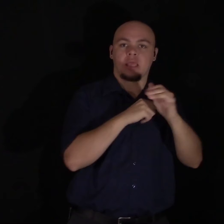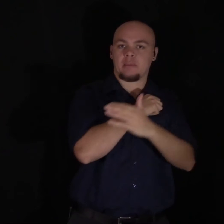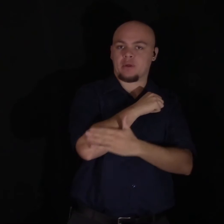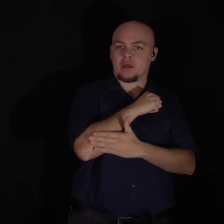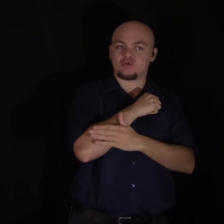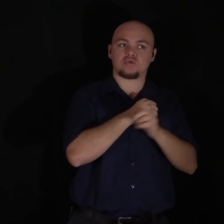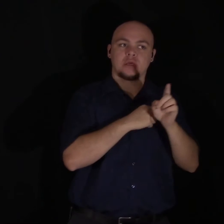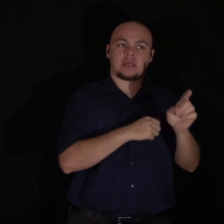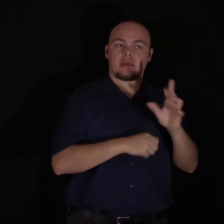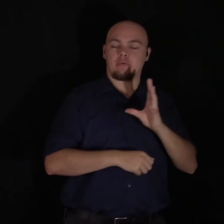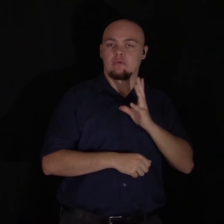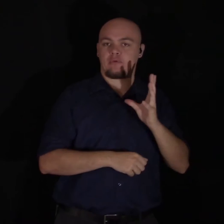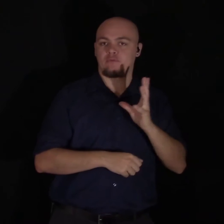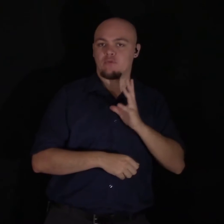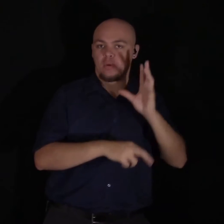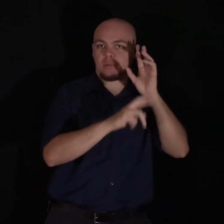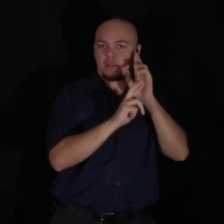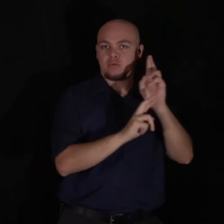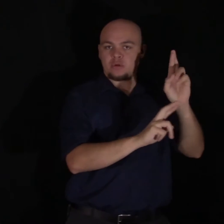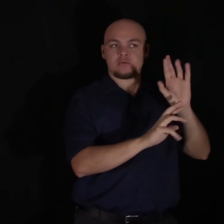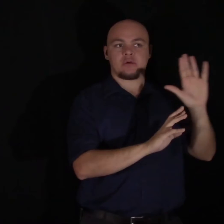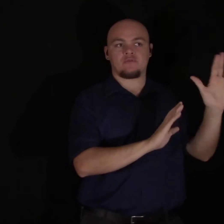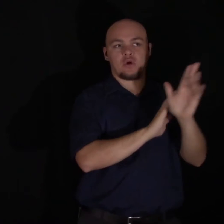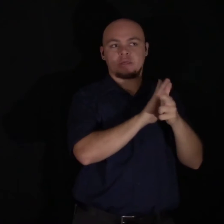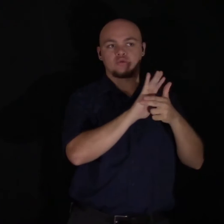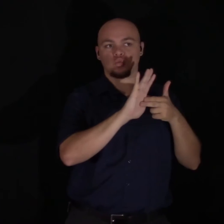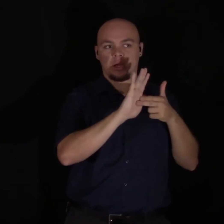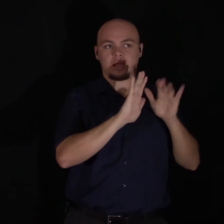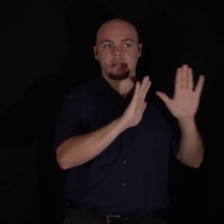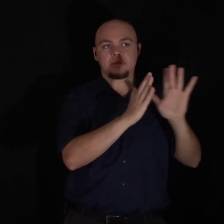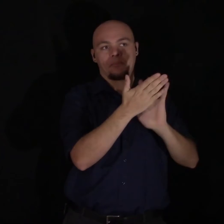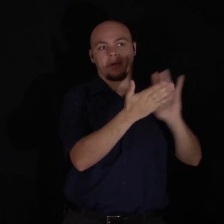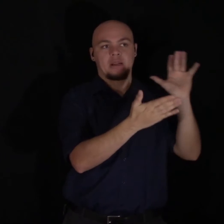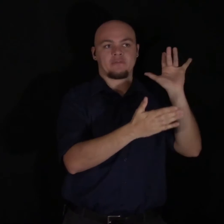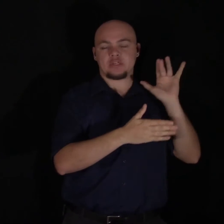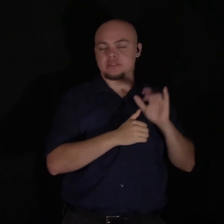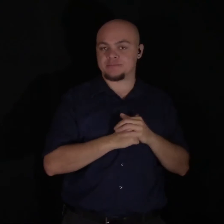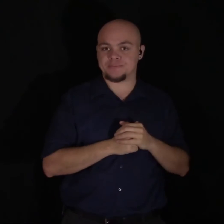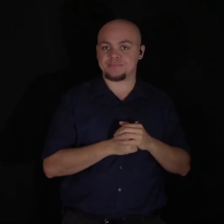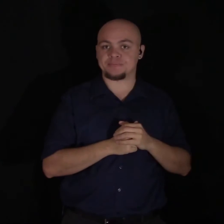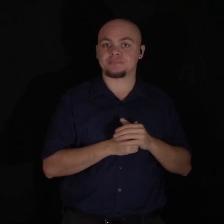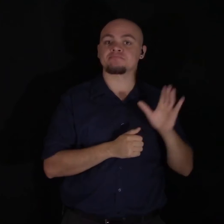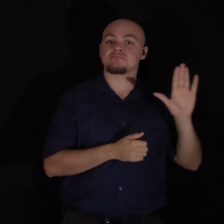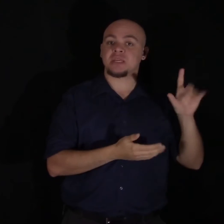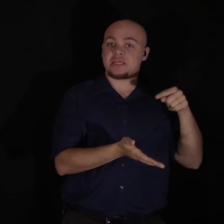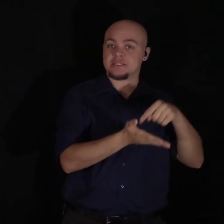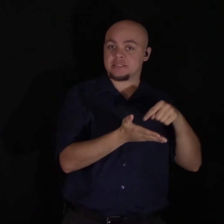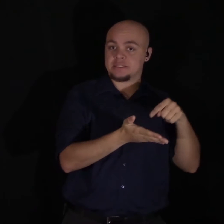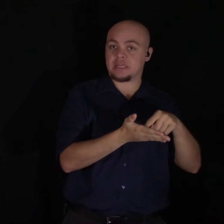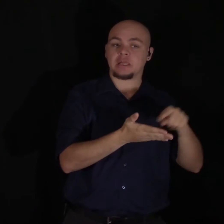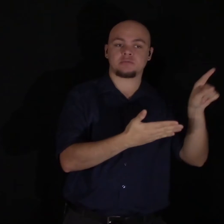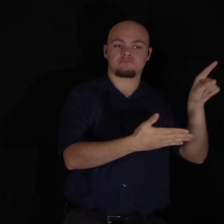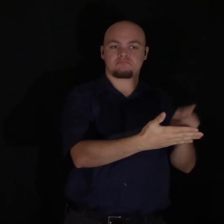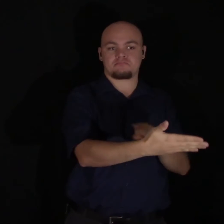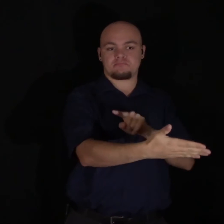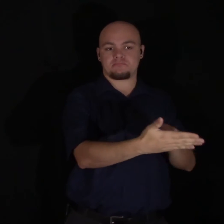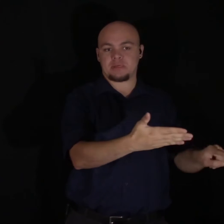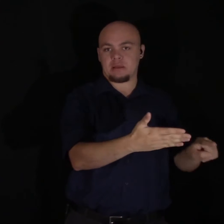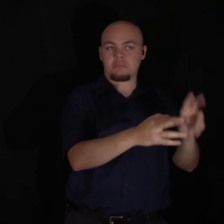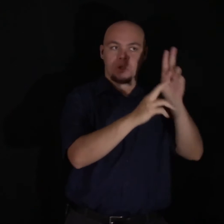been distinguished for his rank and magnificence. Having paid his debts, therefore, in the most honourable manner,